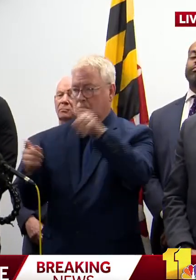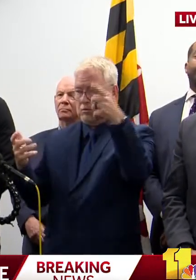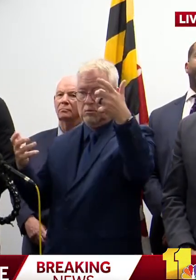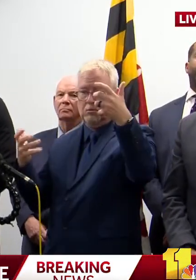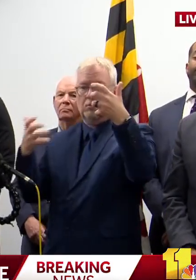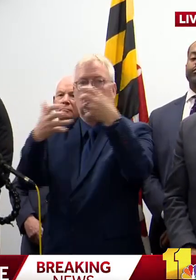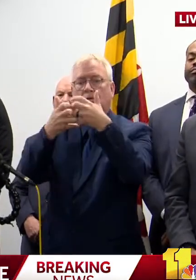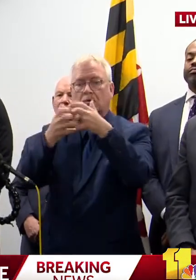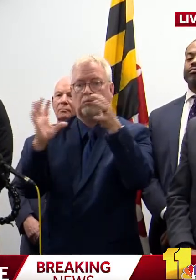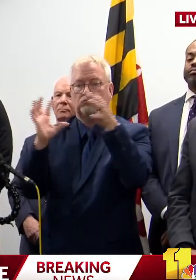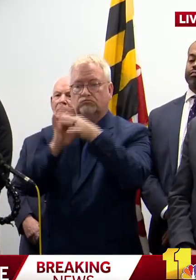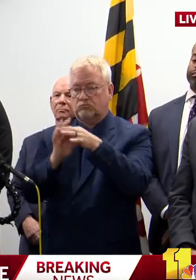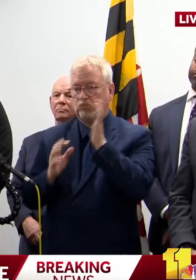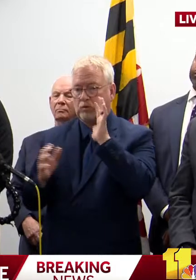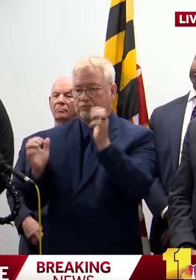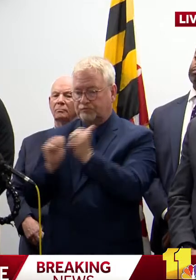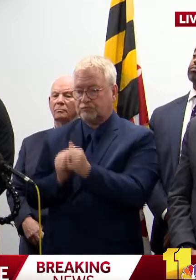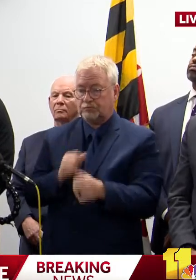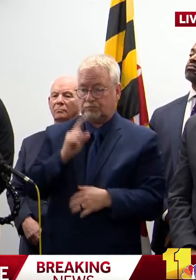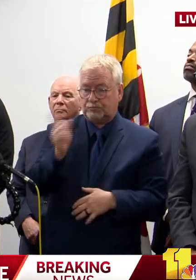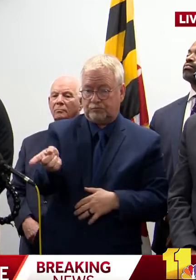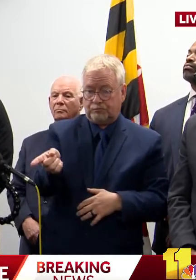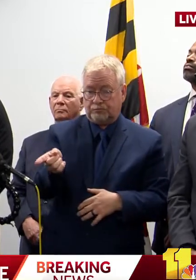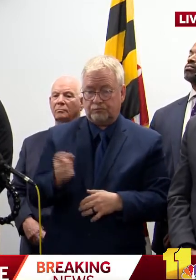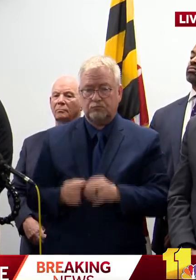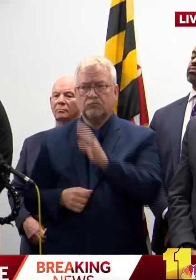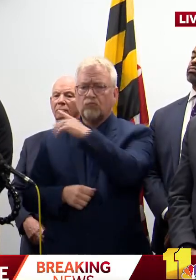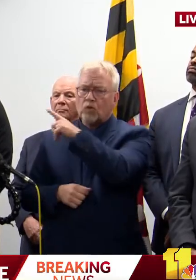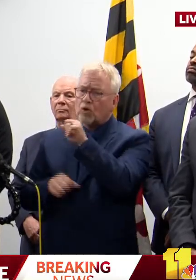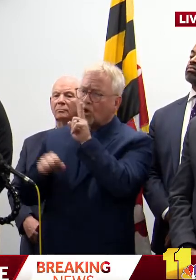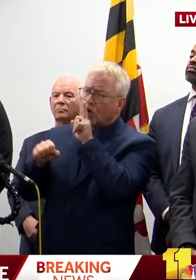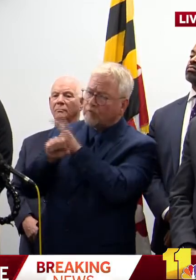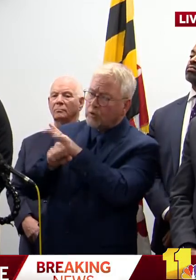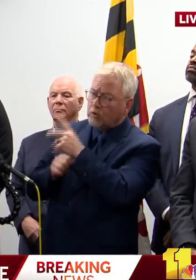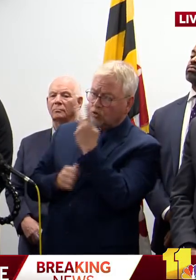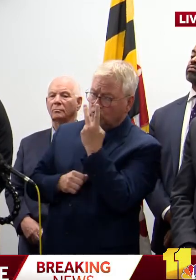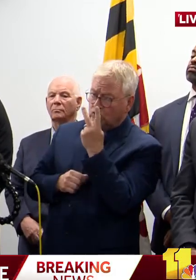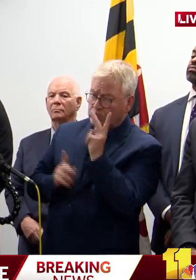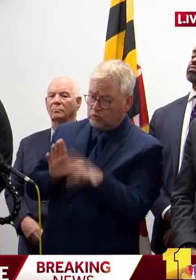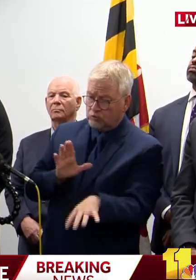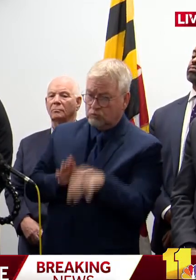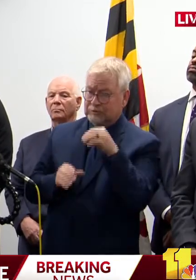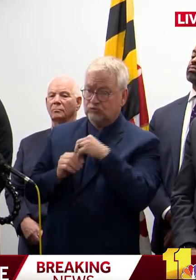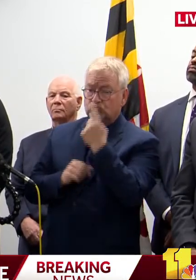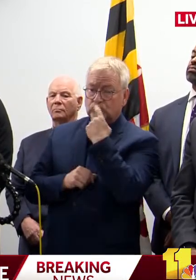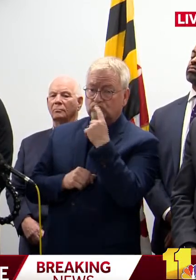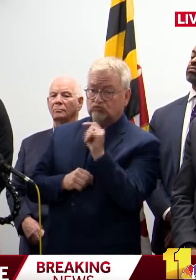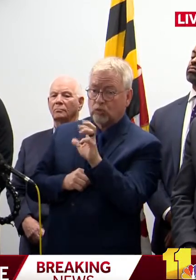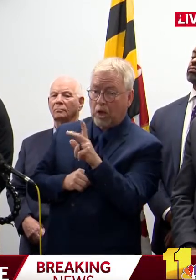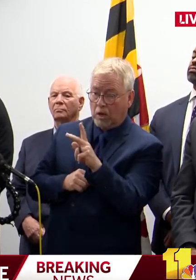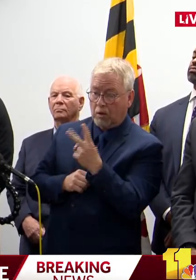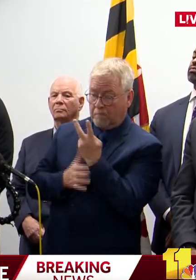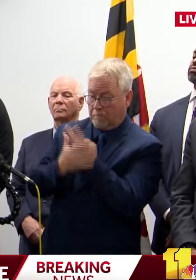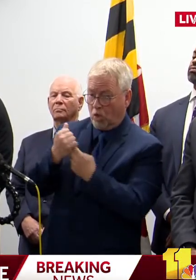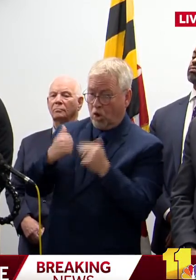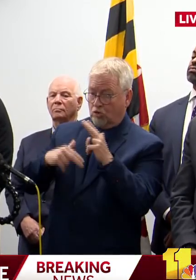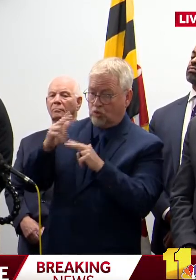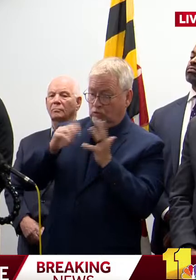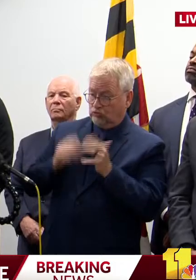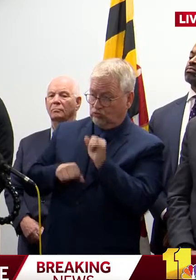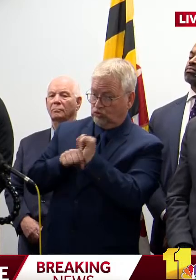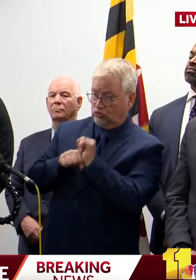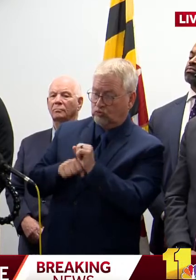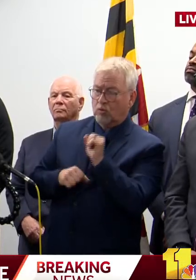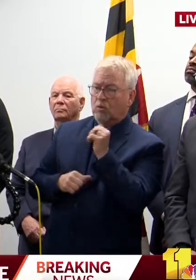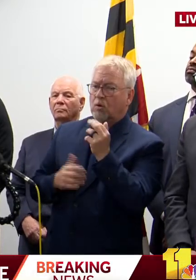make together. All right, right here. Can you confirm that the two people that were recovered today were, I think, some of the construction workers that were part of the crew?